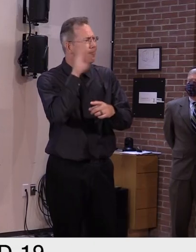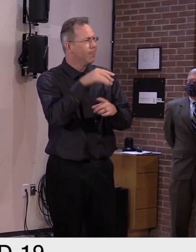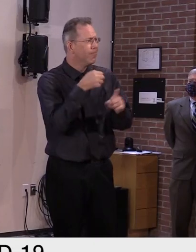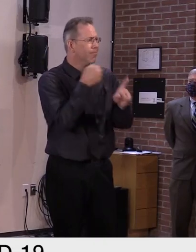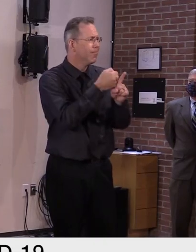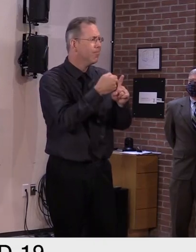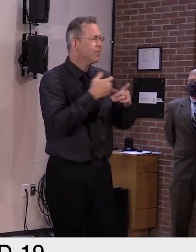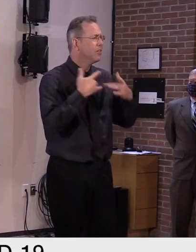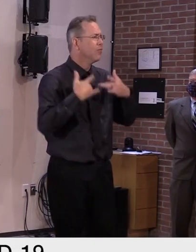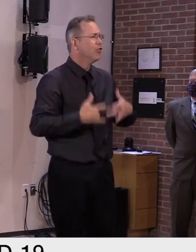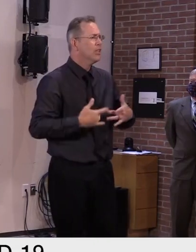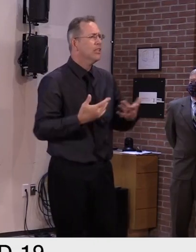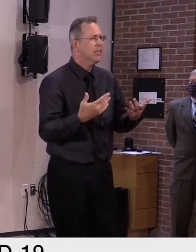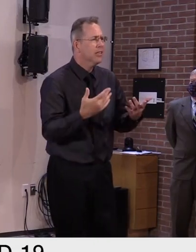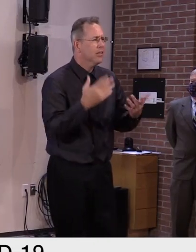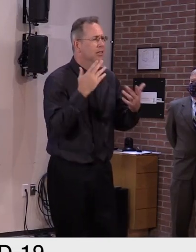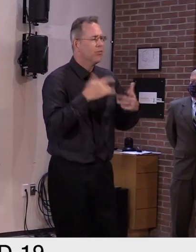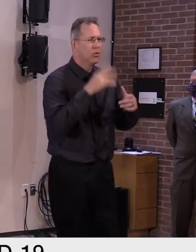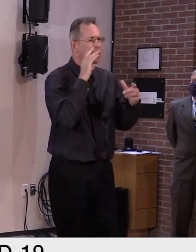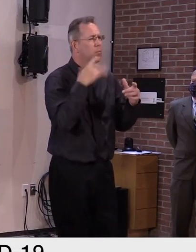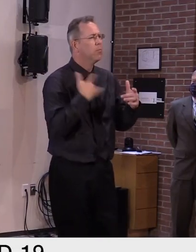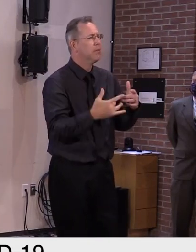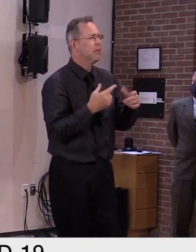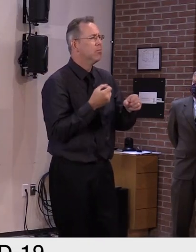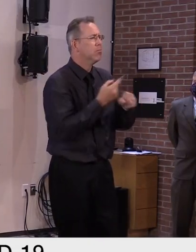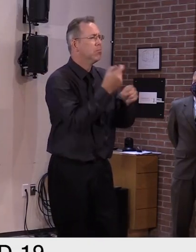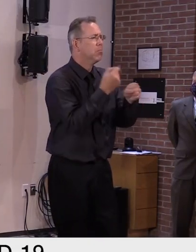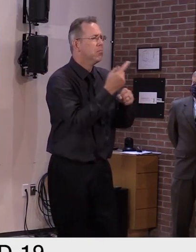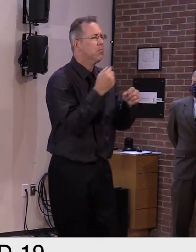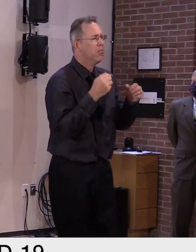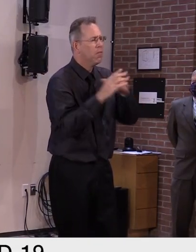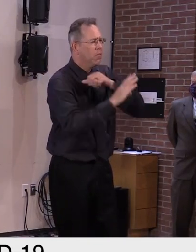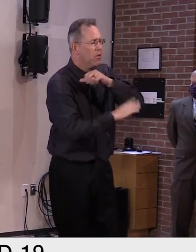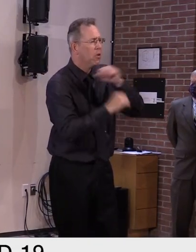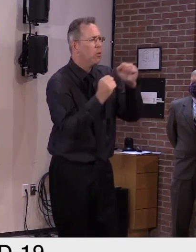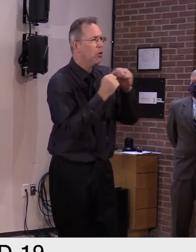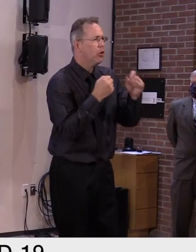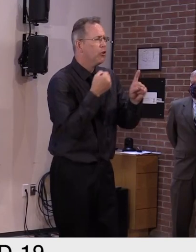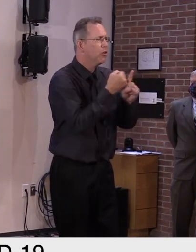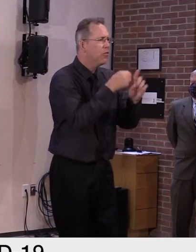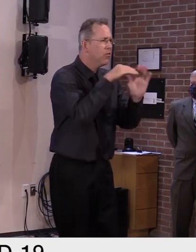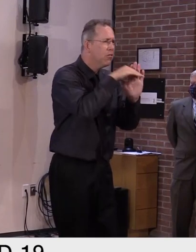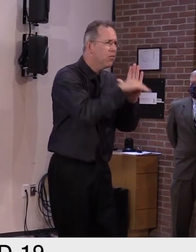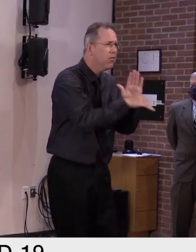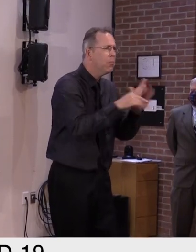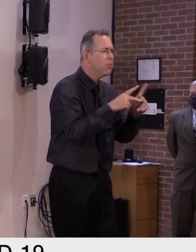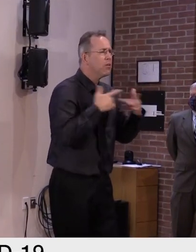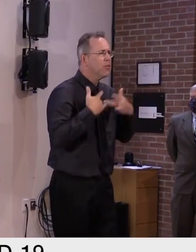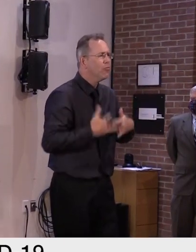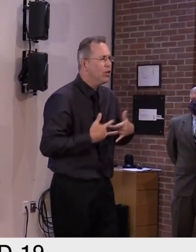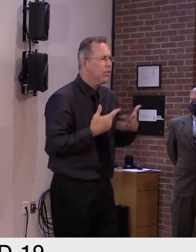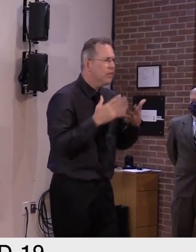any information you can get out to the public as to how to break that or to, you know, combat?